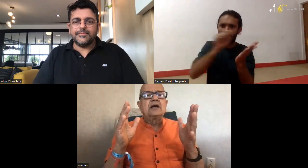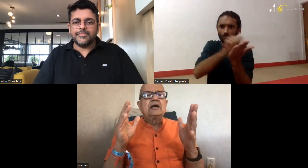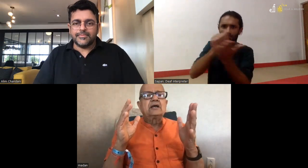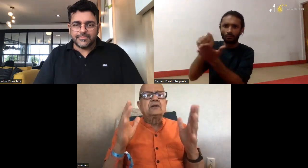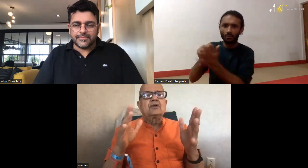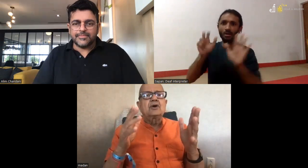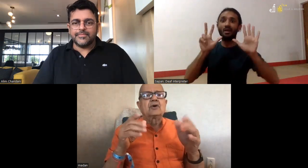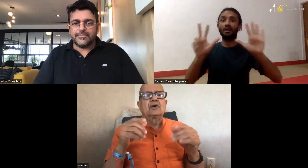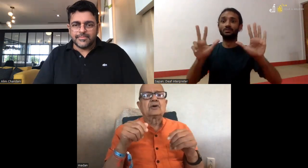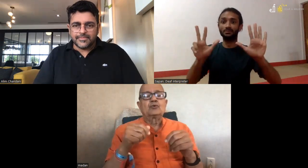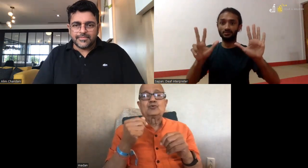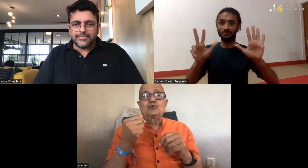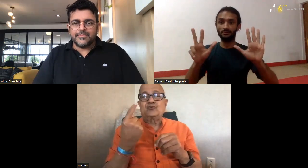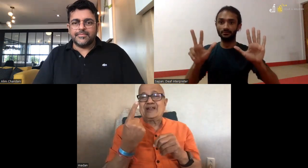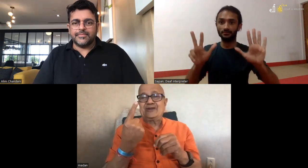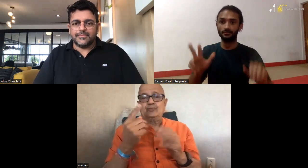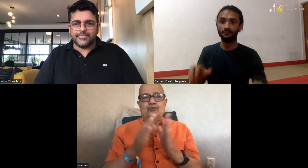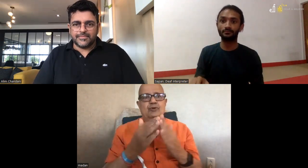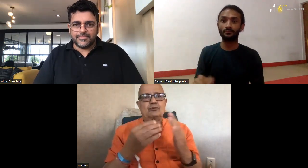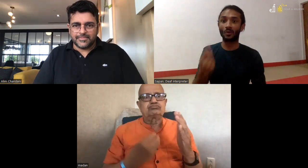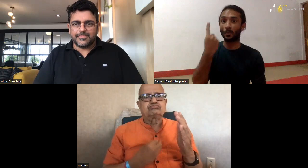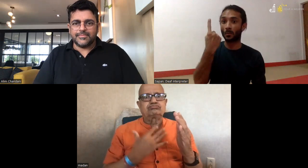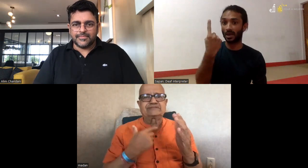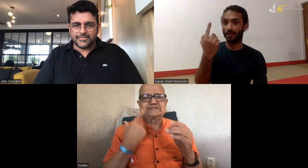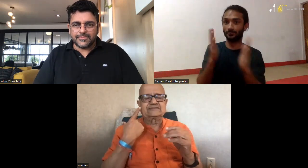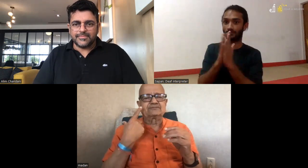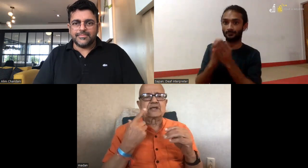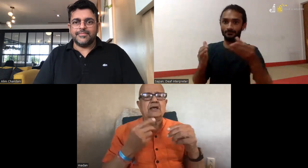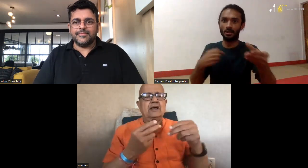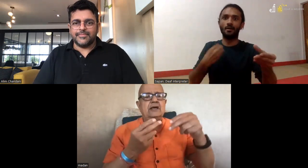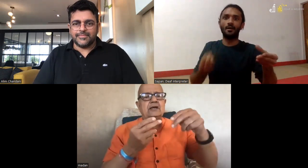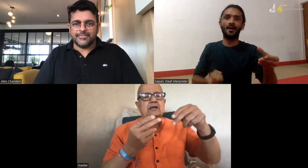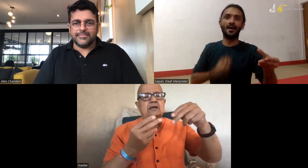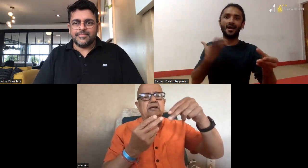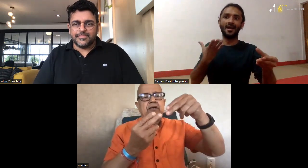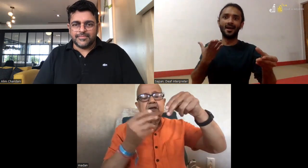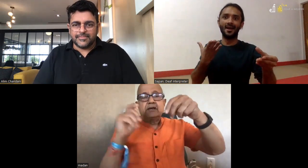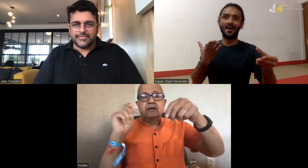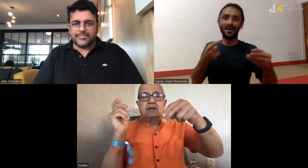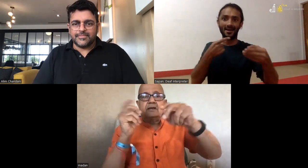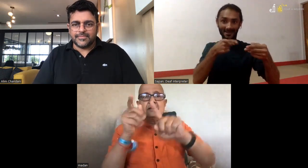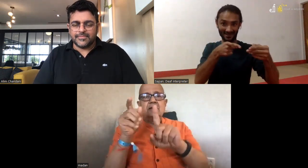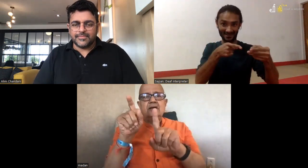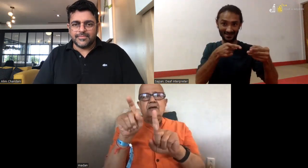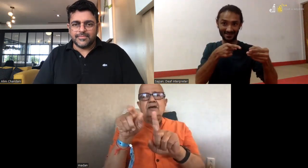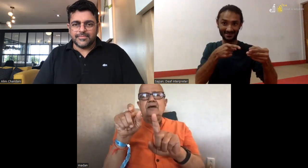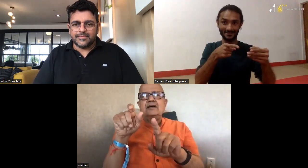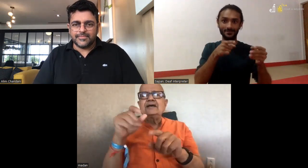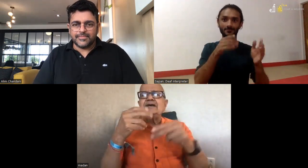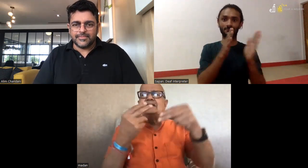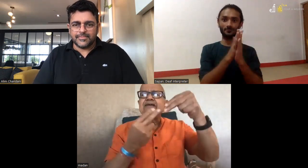I started writing, and I published 8 researches, one book as